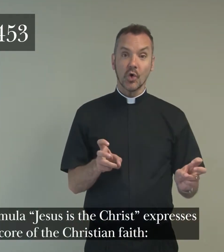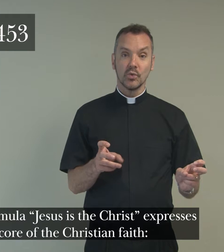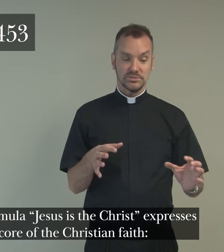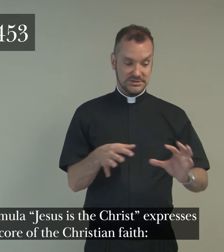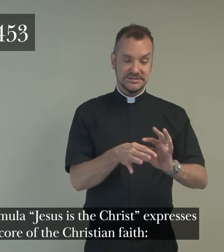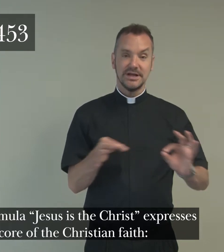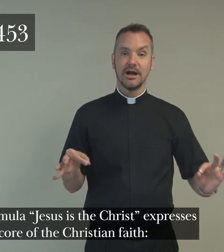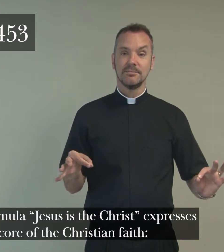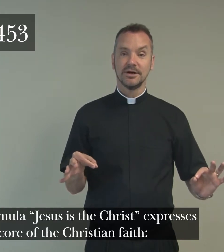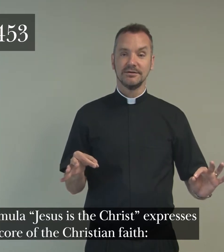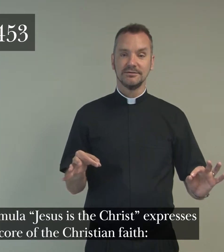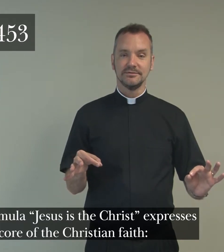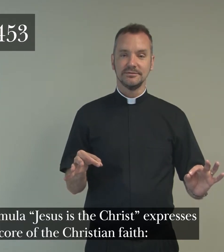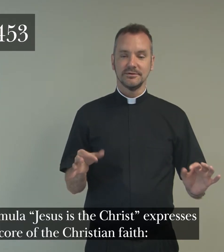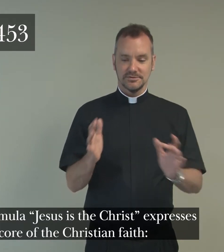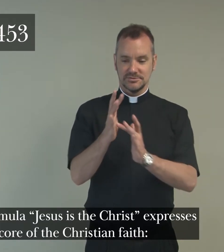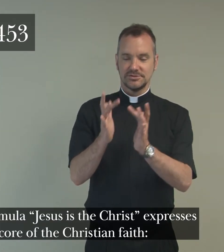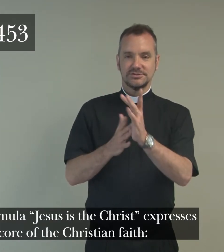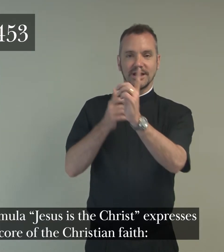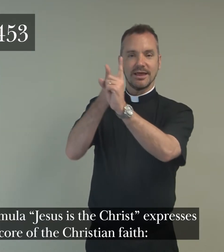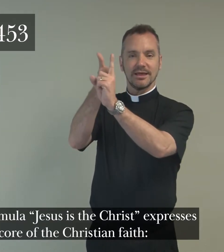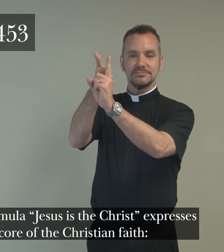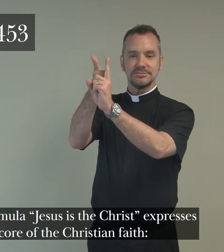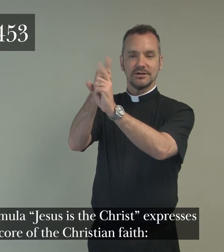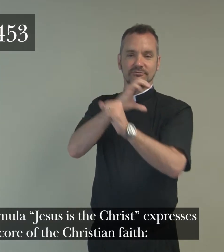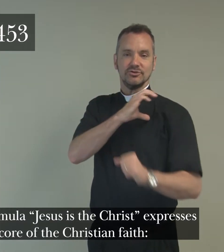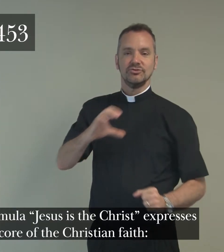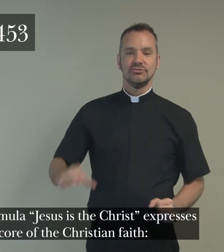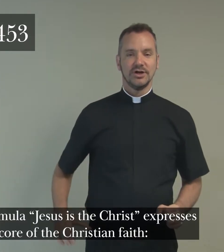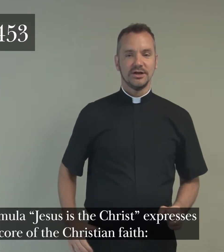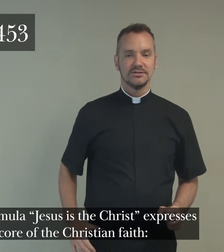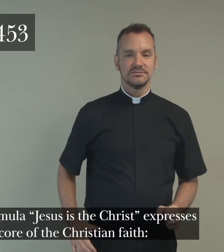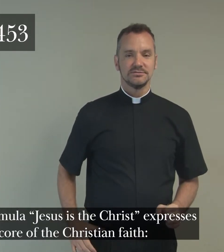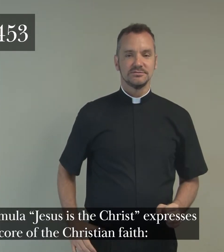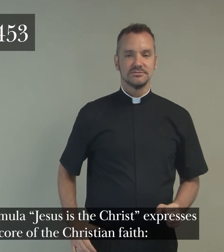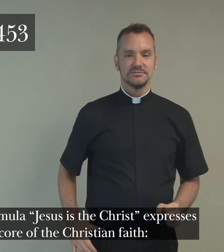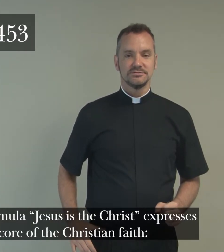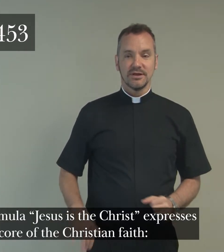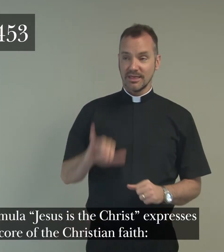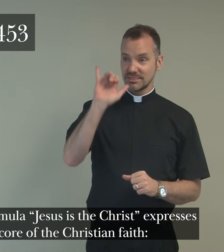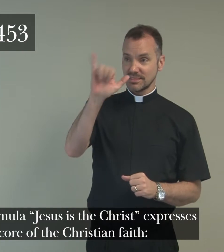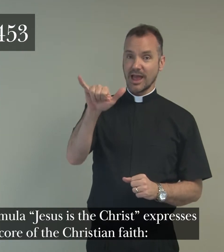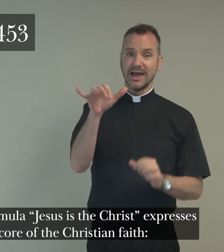The brief formula, Jesus is the Christ, expresses the core of the Christian faith.